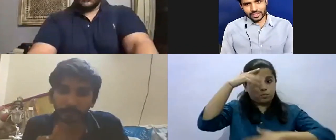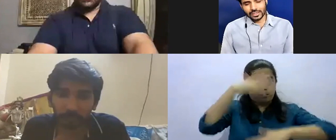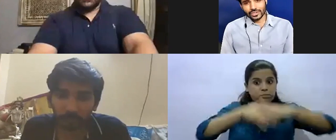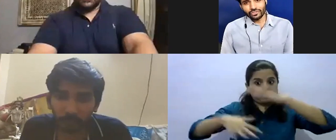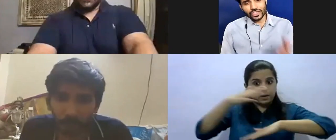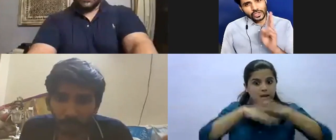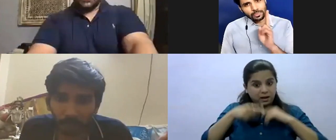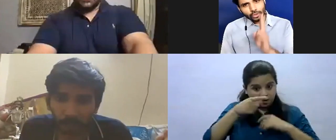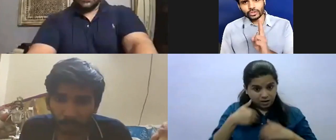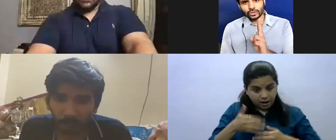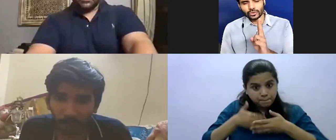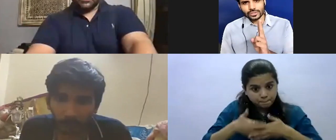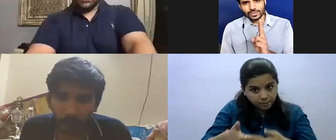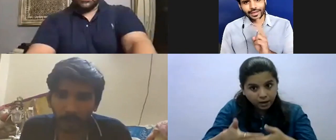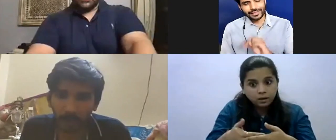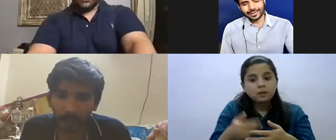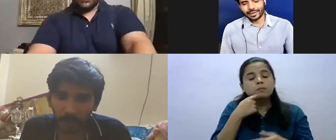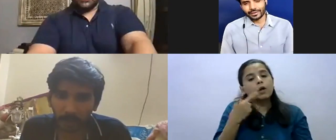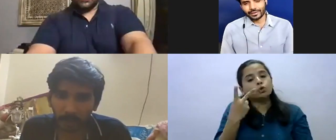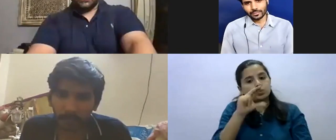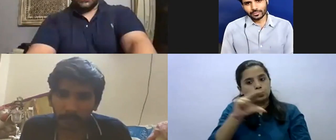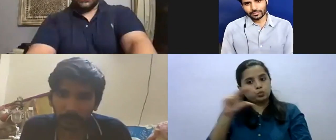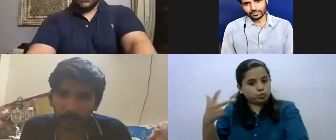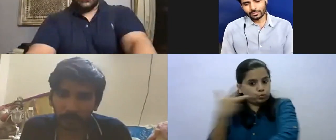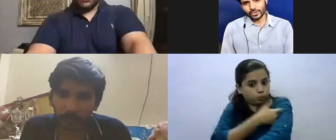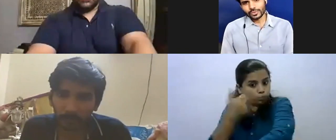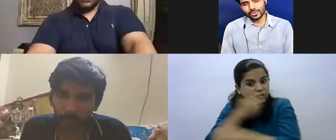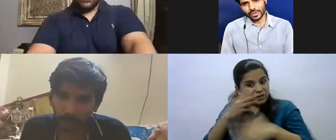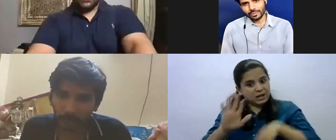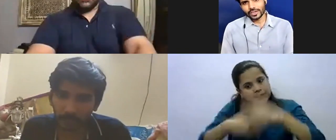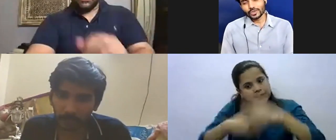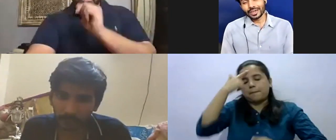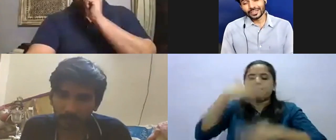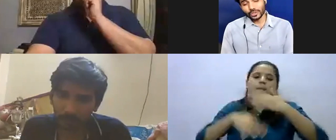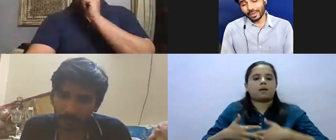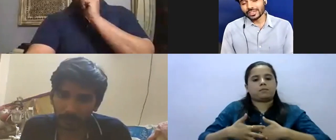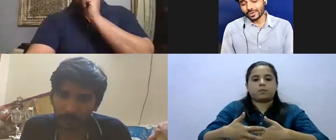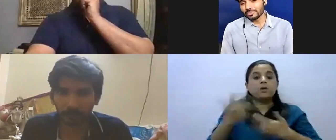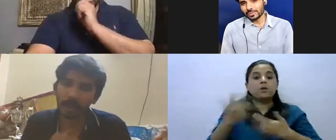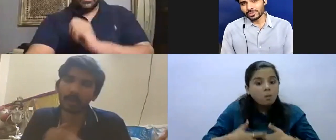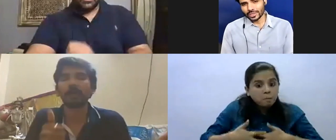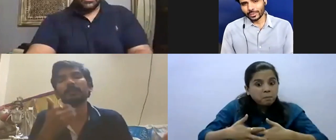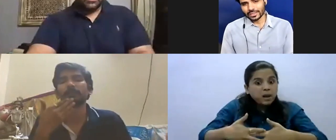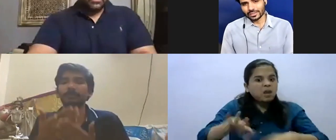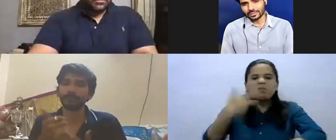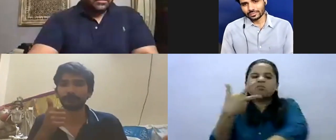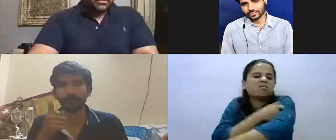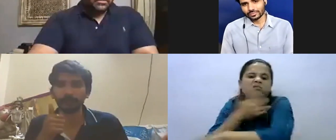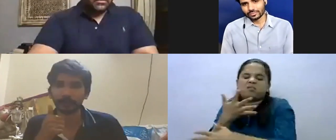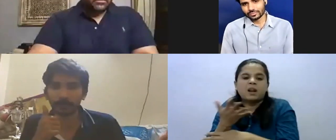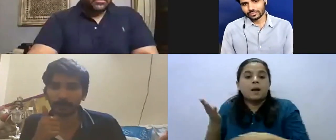for the vaccination. Finish both your doses and then plan. Because once you get pregnant, you might not be able to take the vaccine.